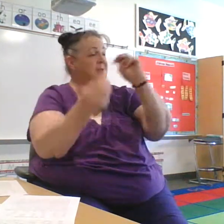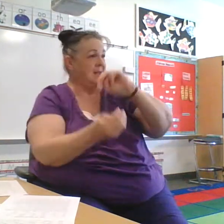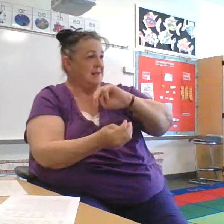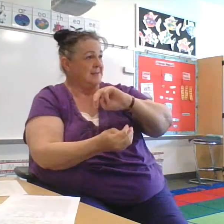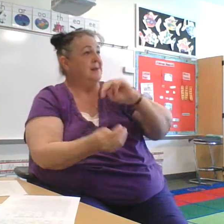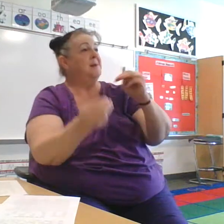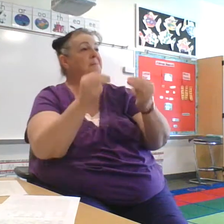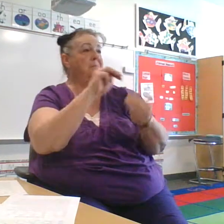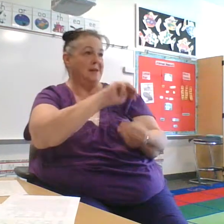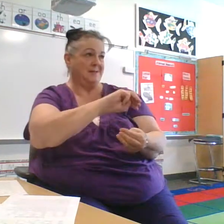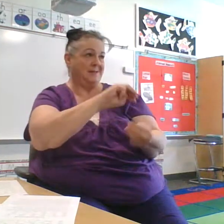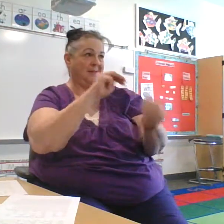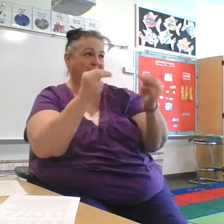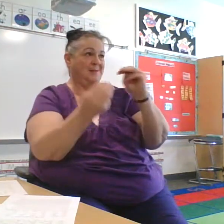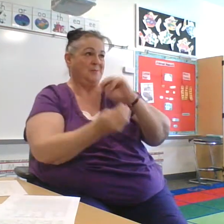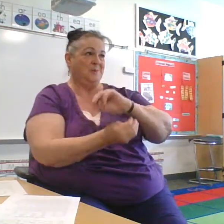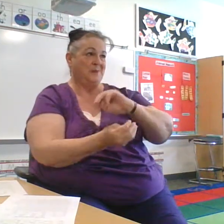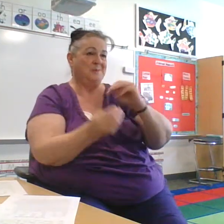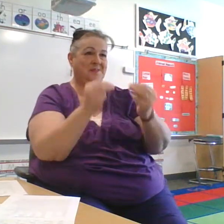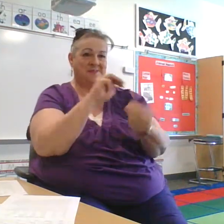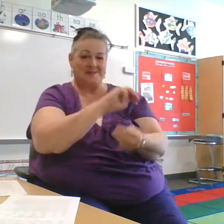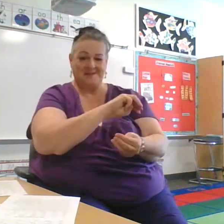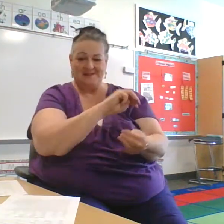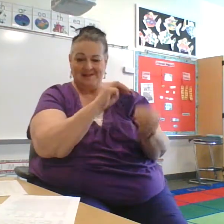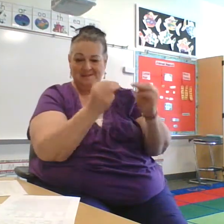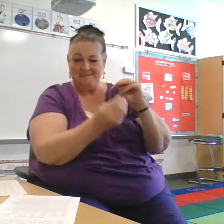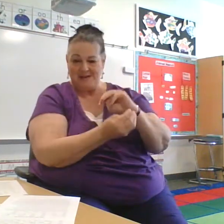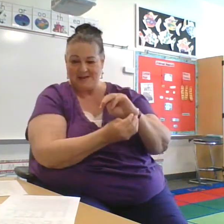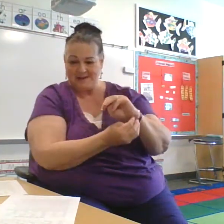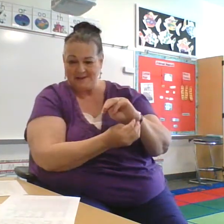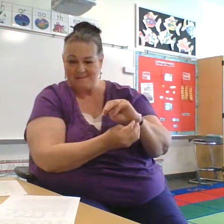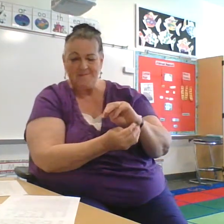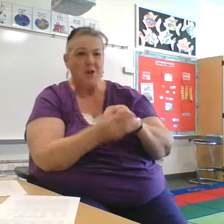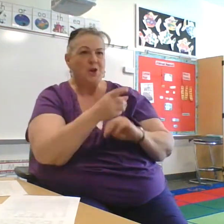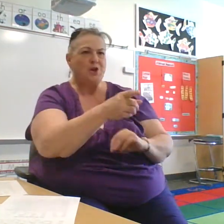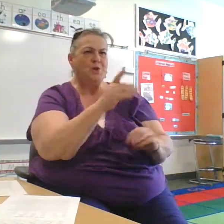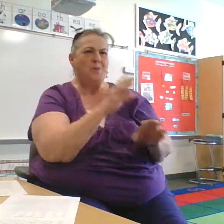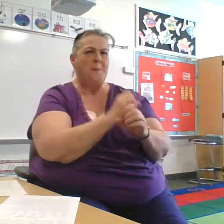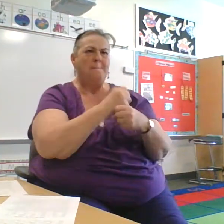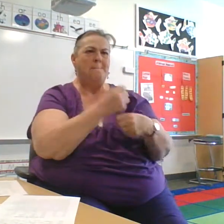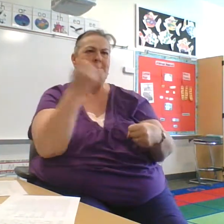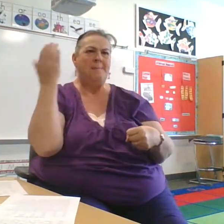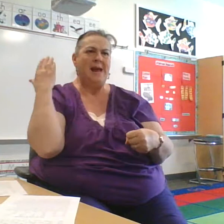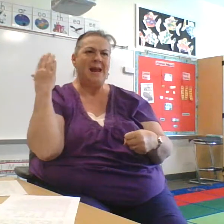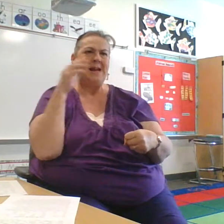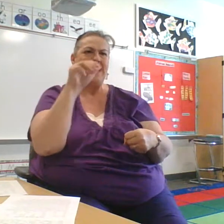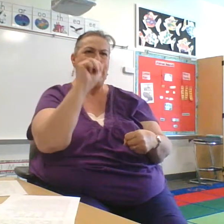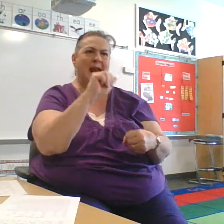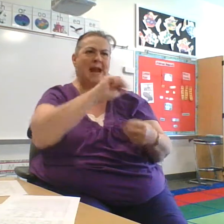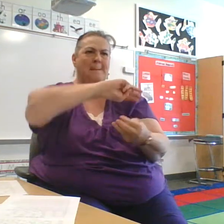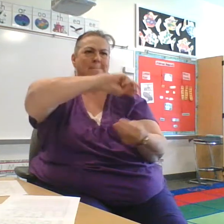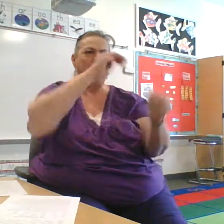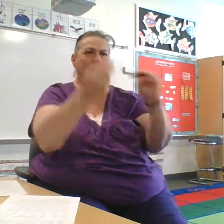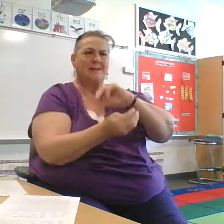says mess, so we'll go with this, mess. You made a